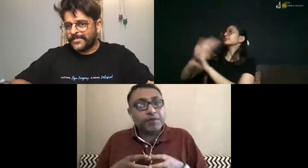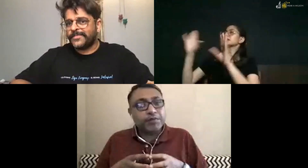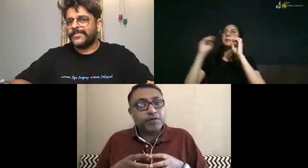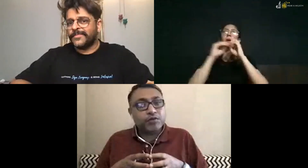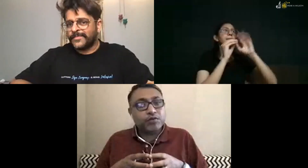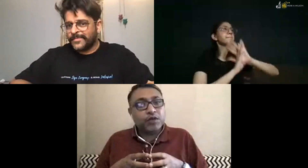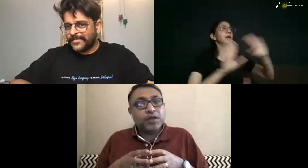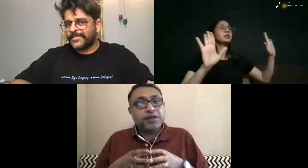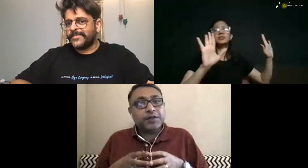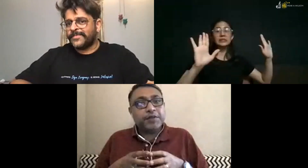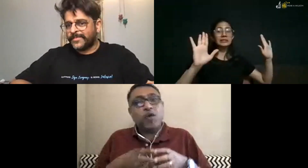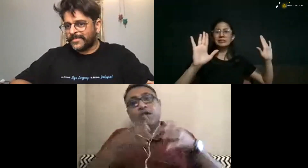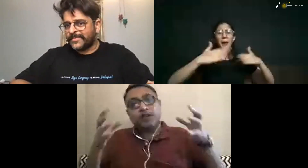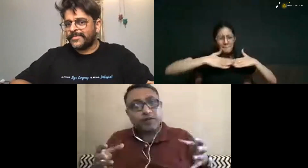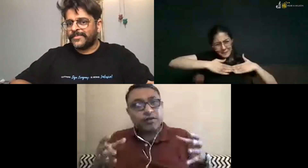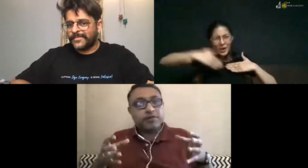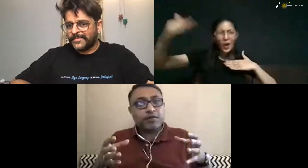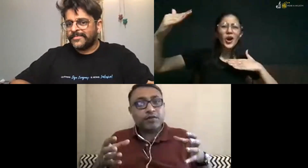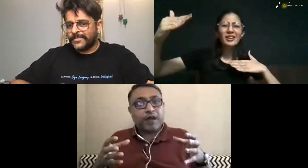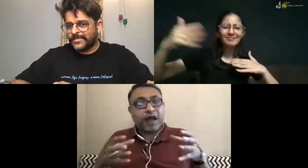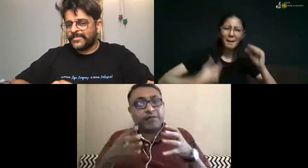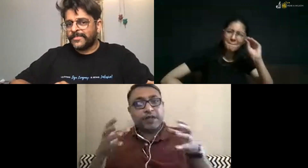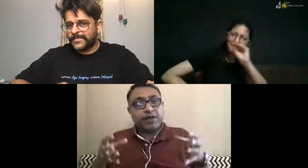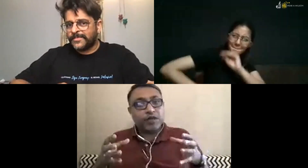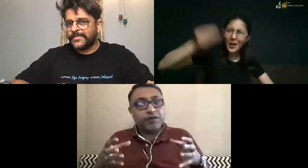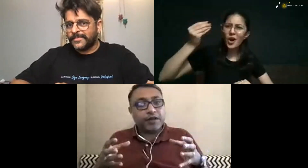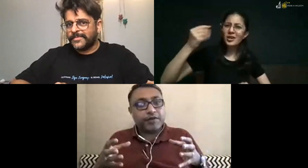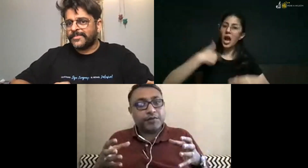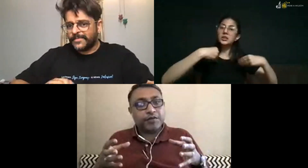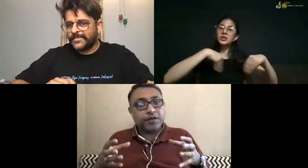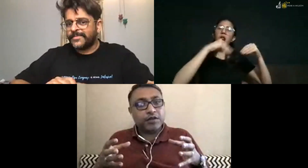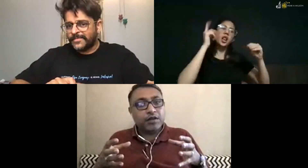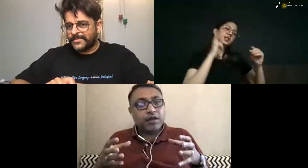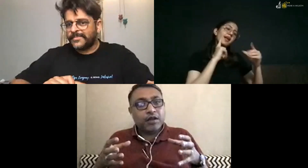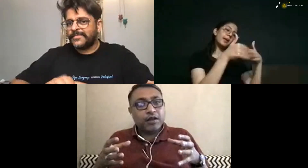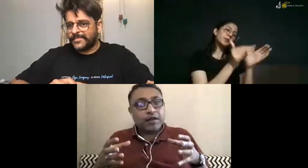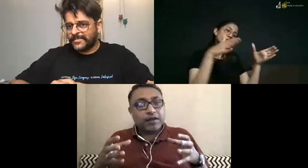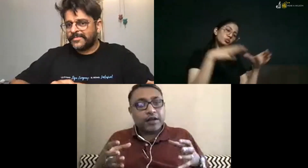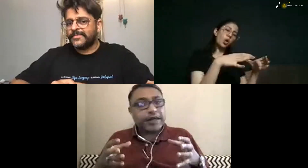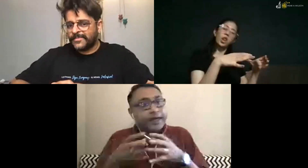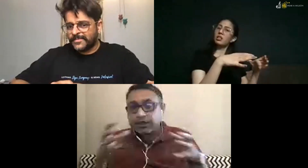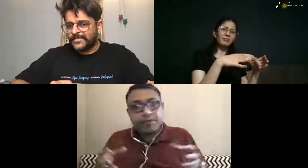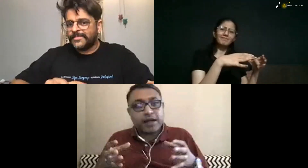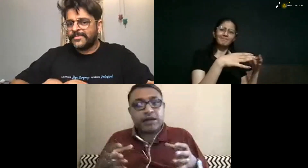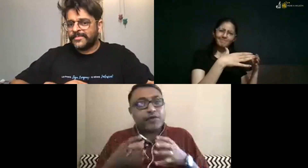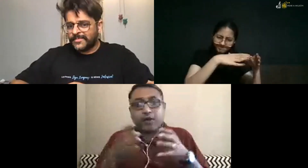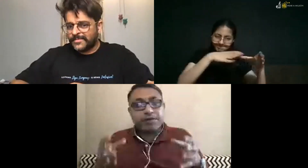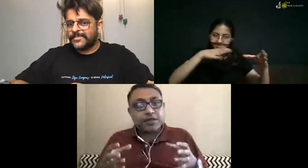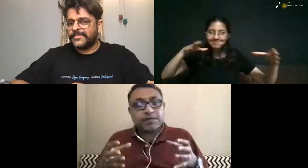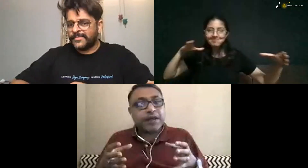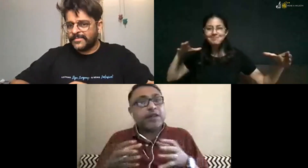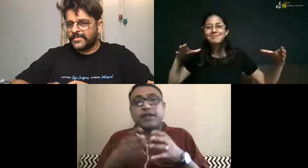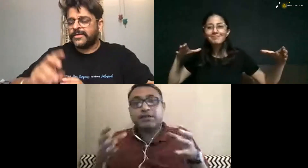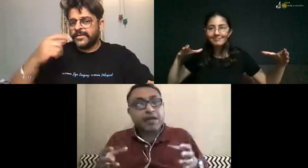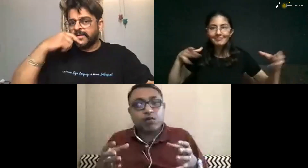want people to think beyond, I am selling only to the deaf community, right? It doesn't matter. If you are a